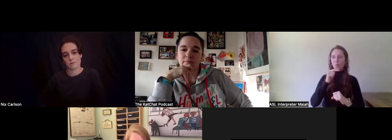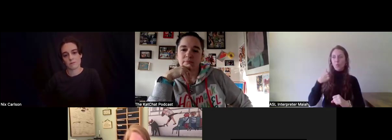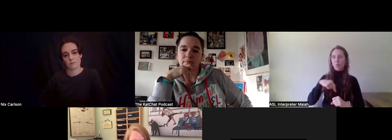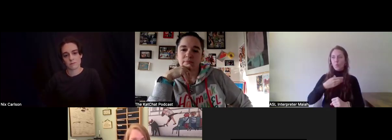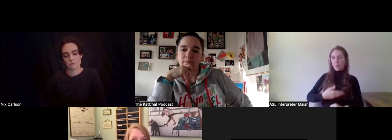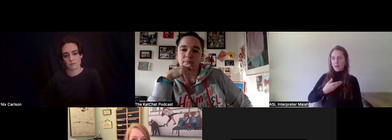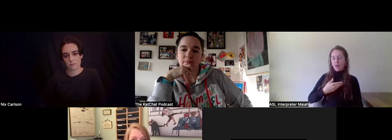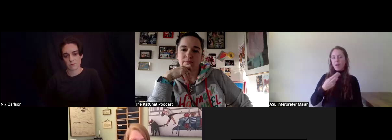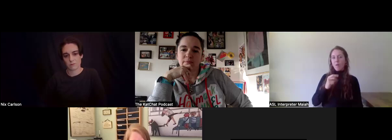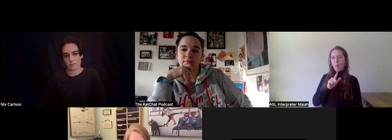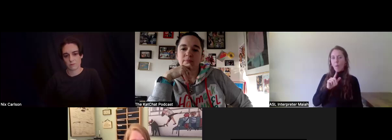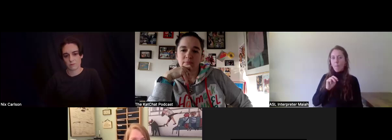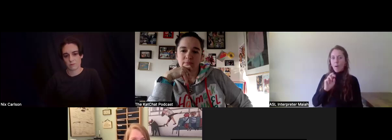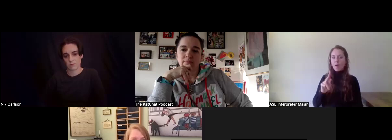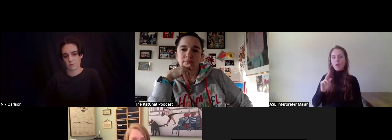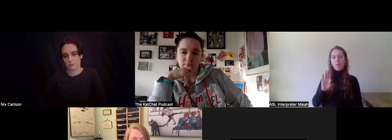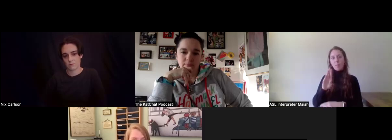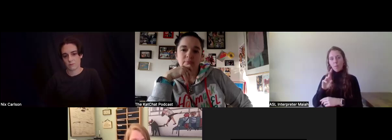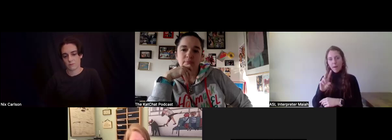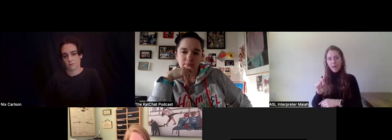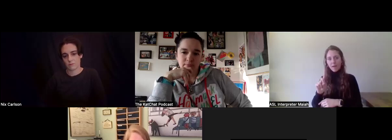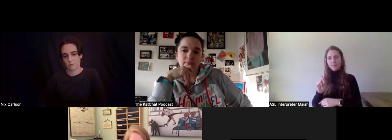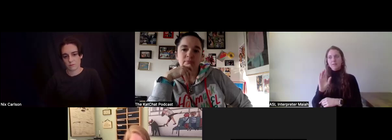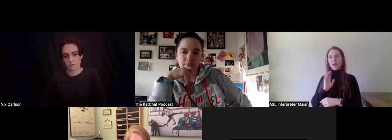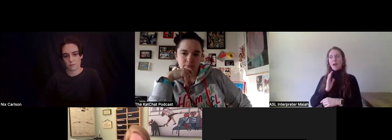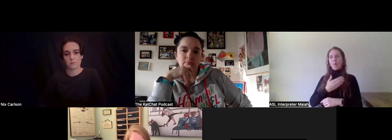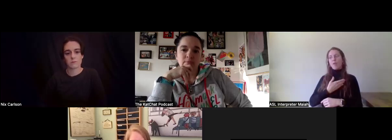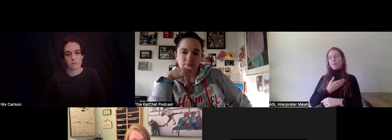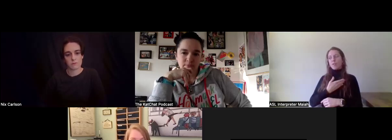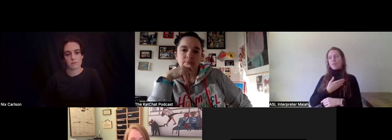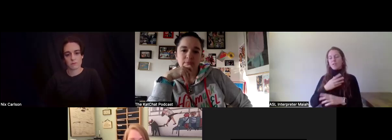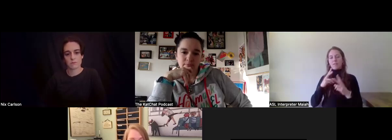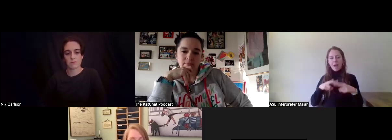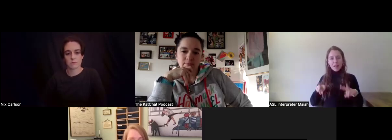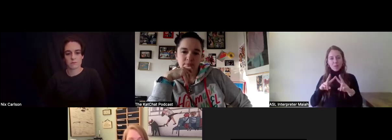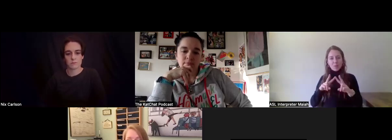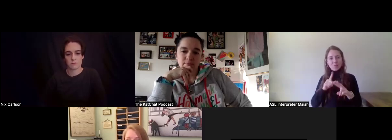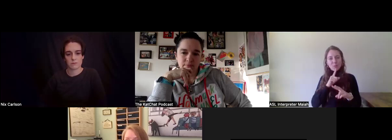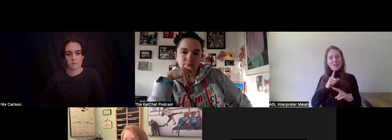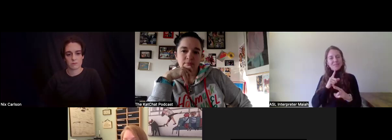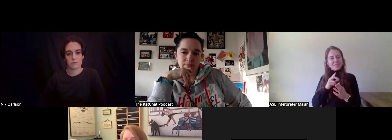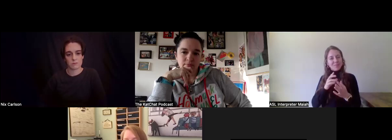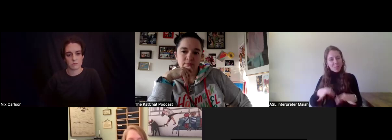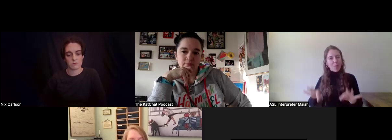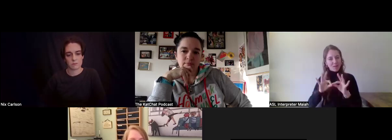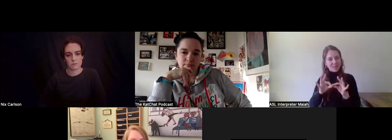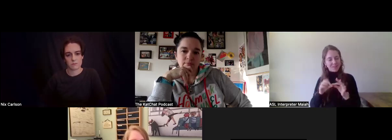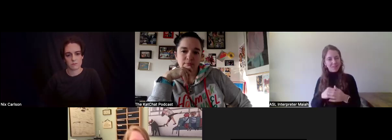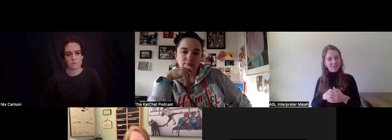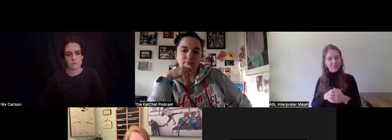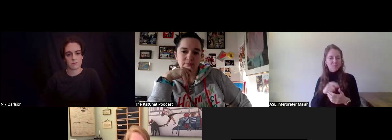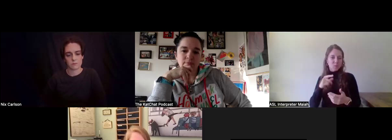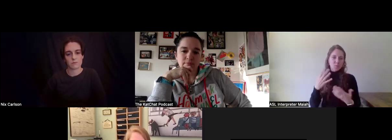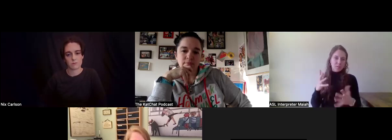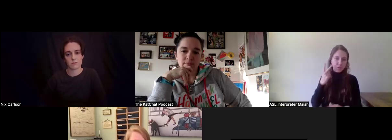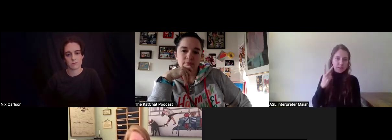our values, our integrity is really, really important. And sometimes you've seen that we'll get attacked